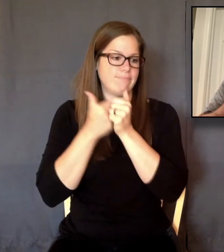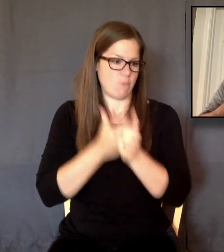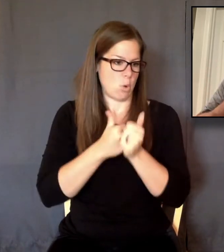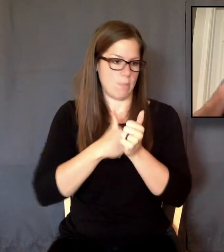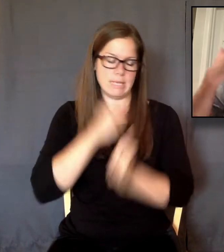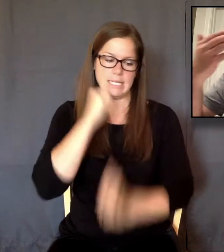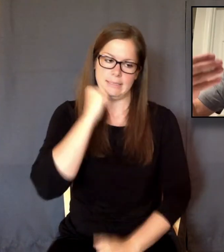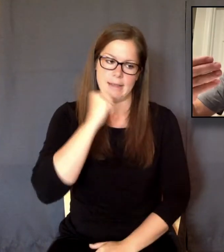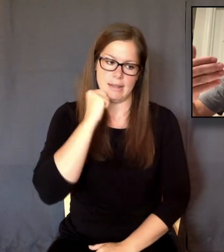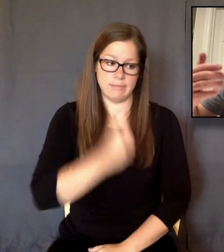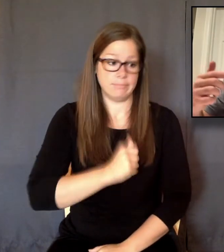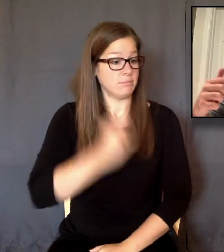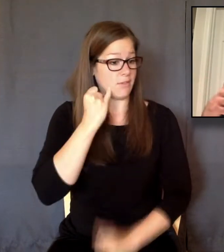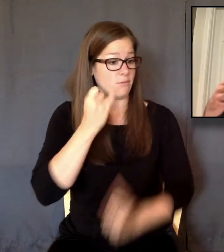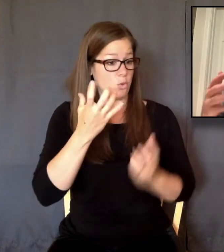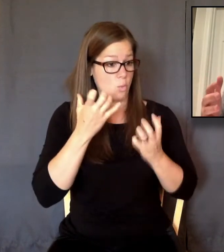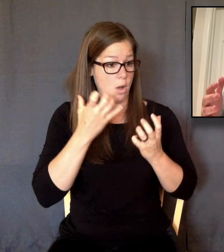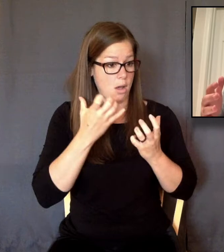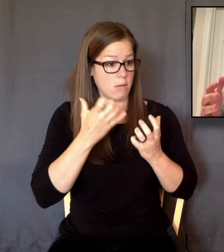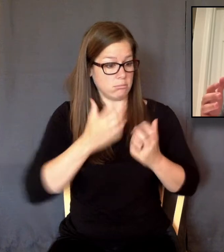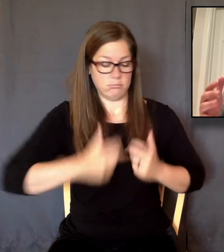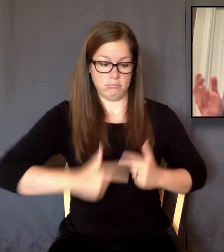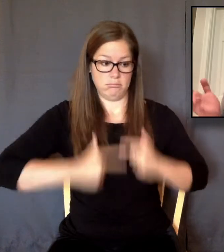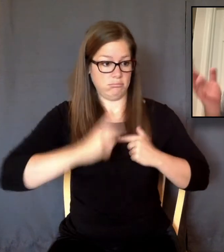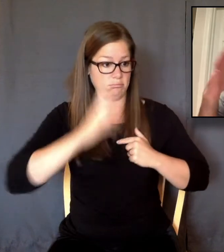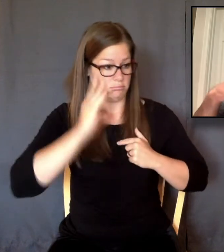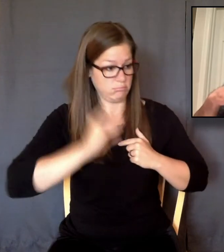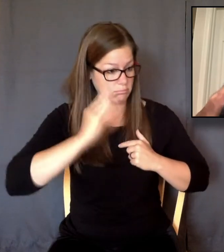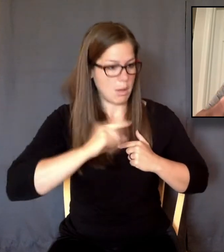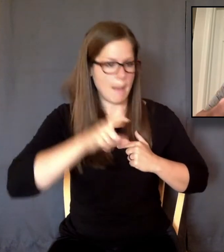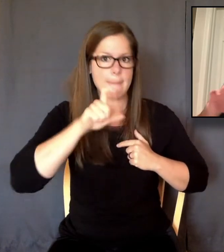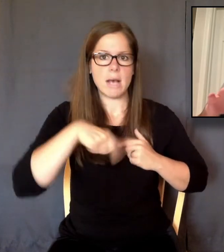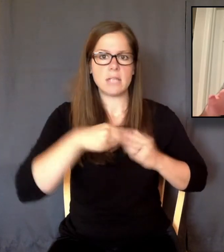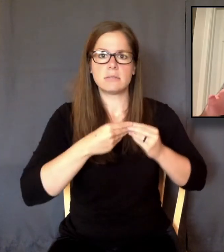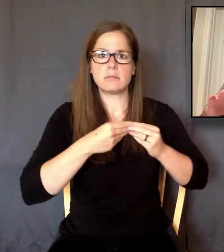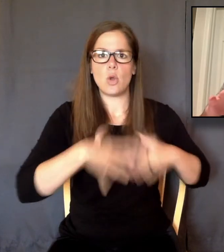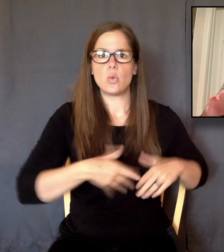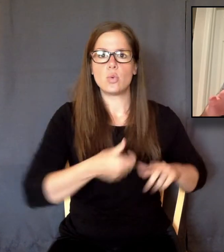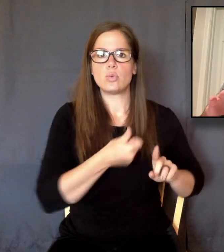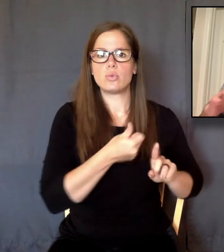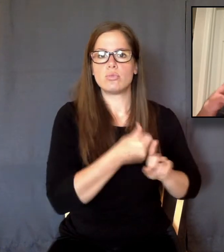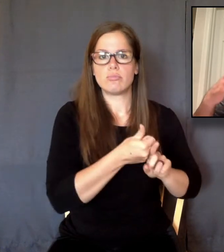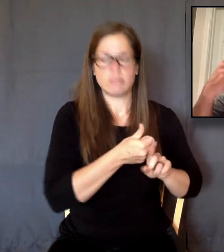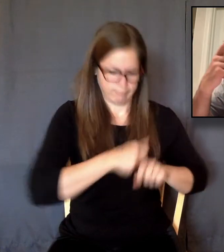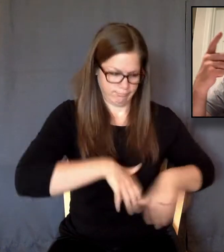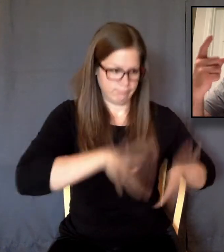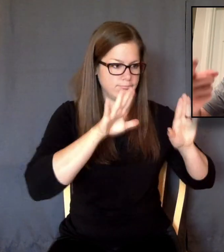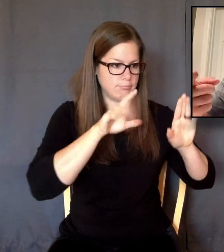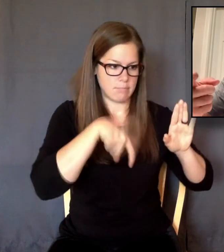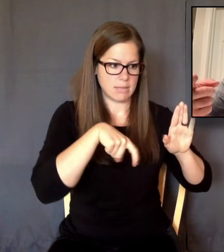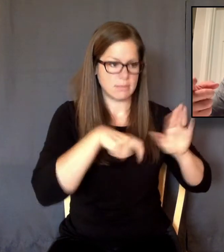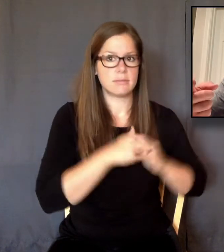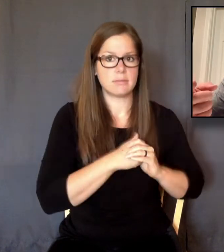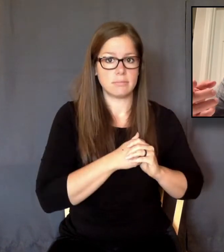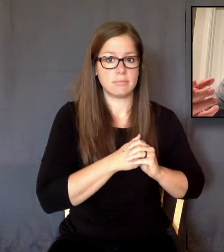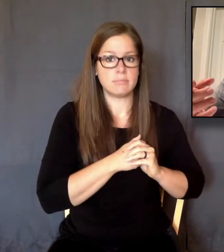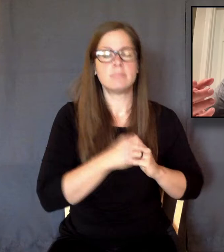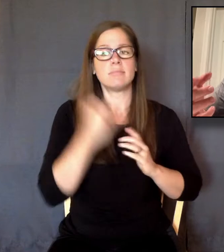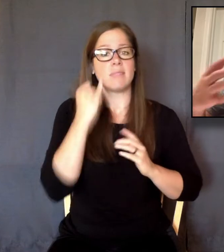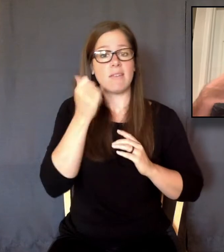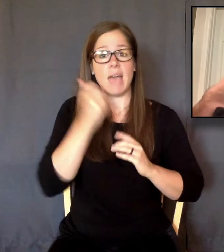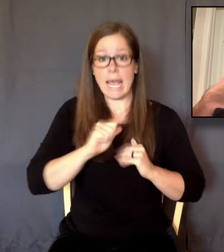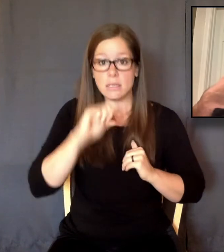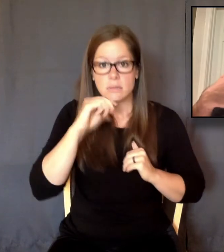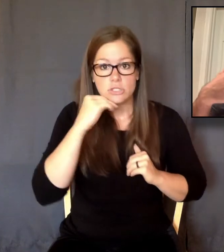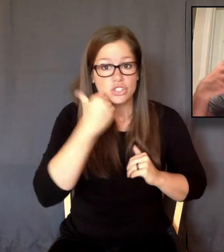his life for my sake will save it. For what does it profit a man if he gains the whole world but loses his soul? For whoever is ashamed of